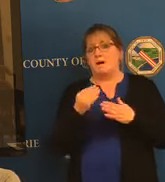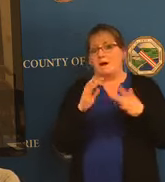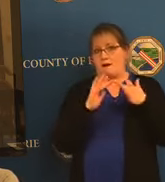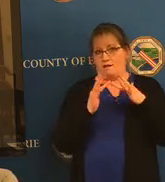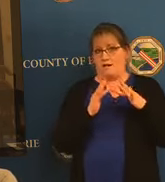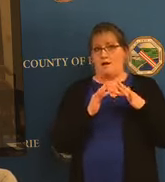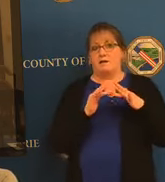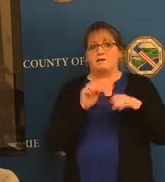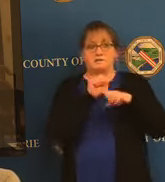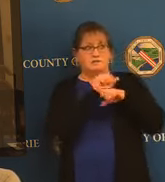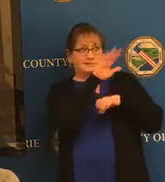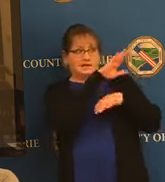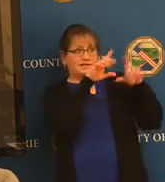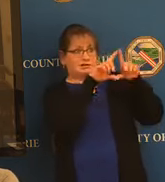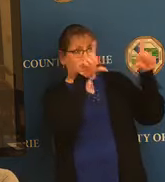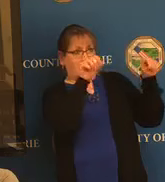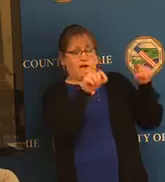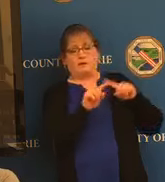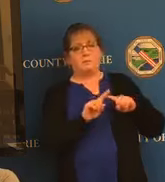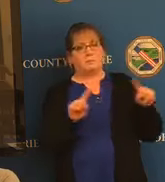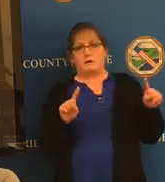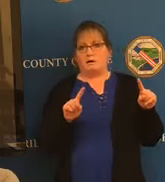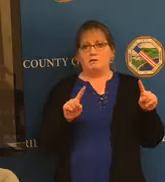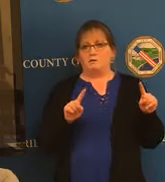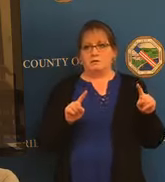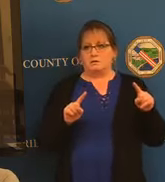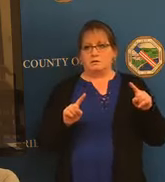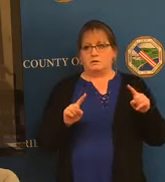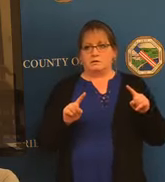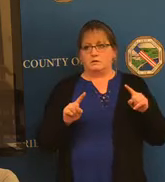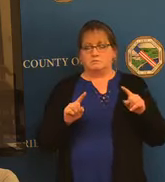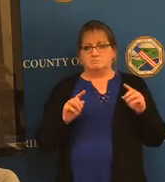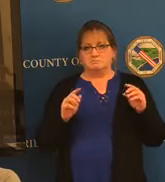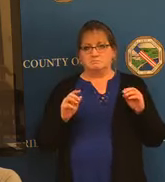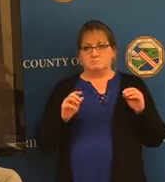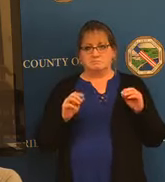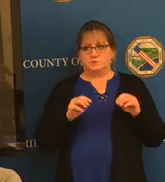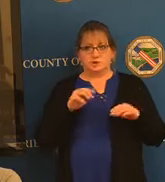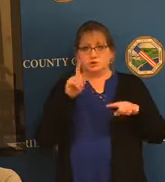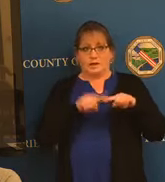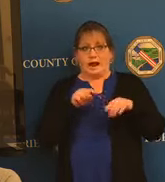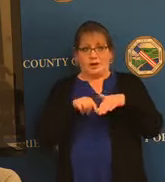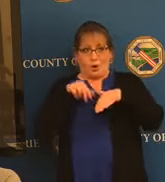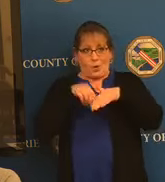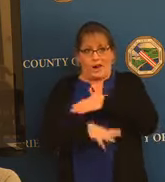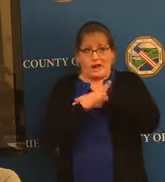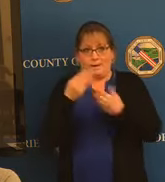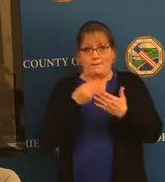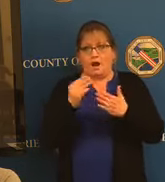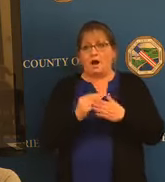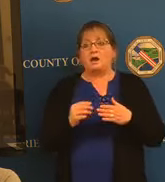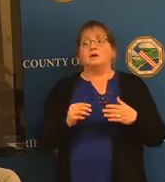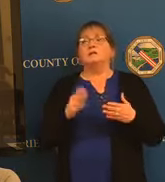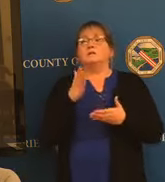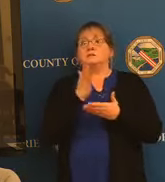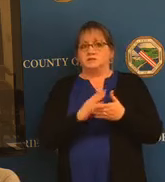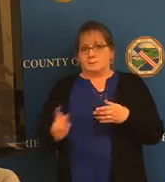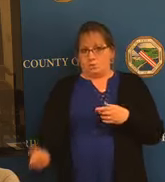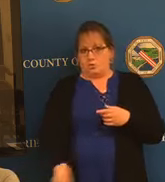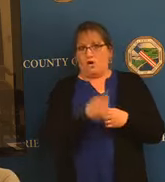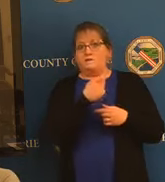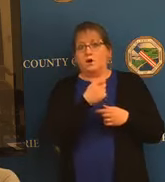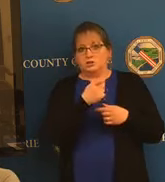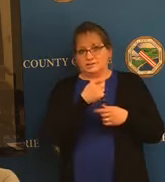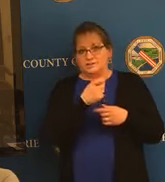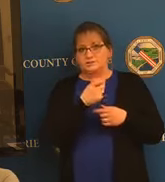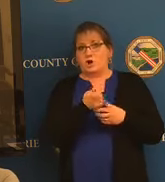in with a check, but there's no in-store or golf course sales. Golf courses are being allowed to